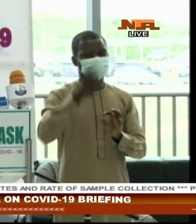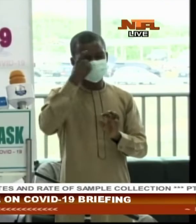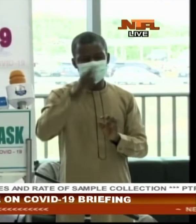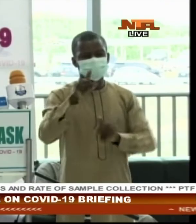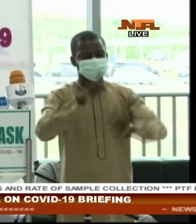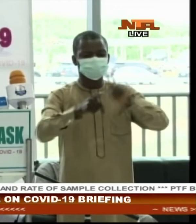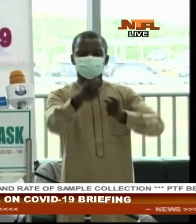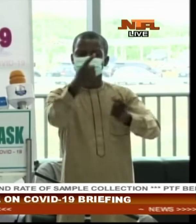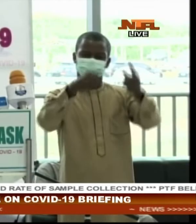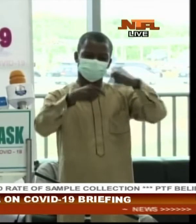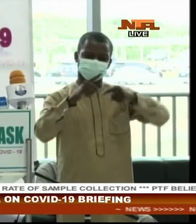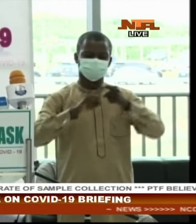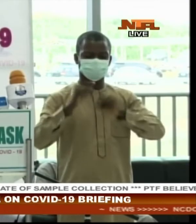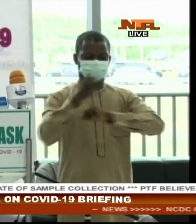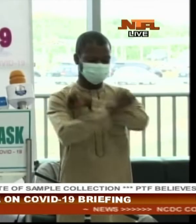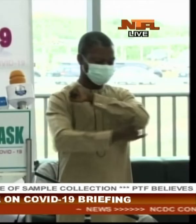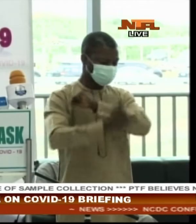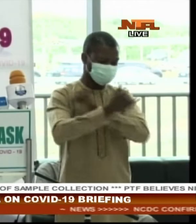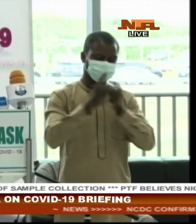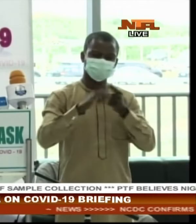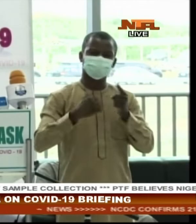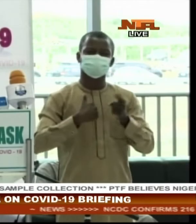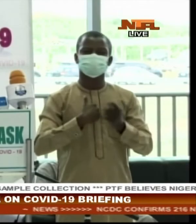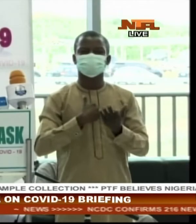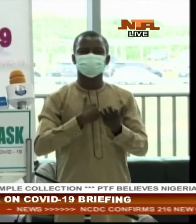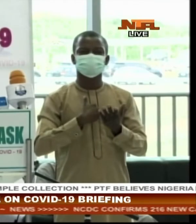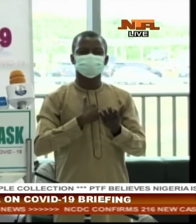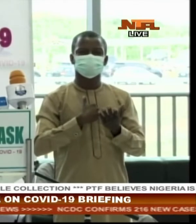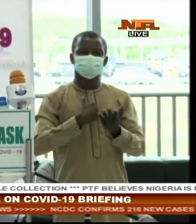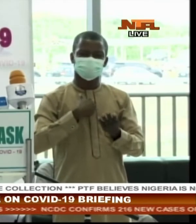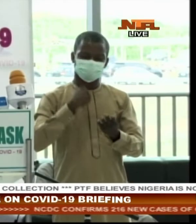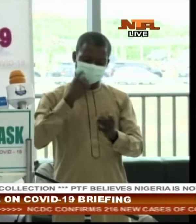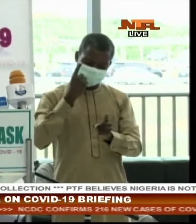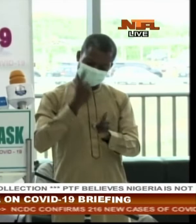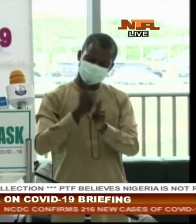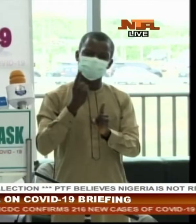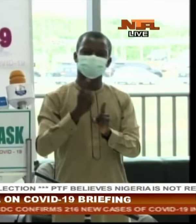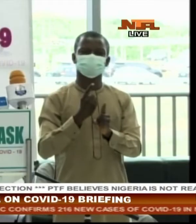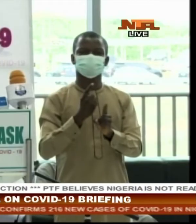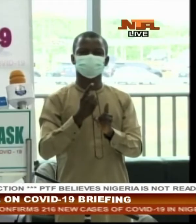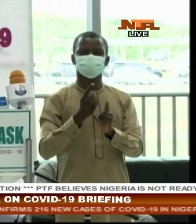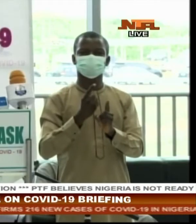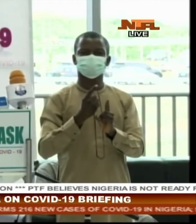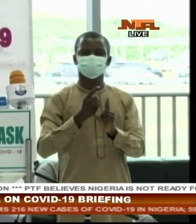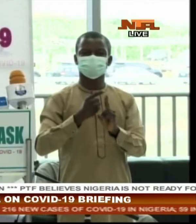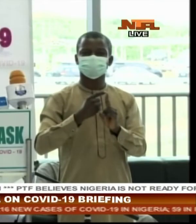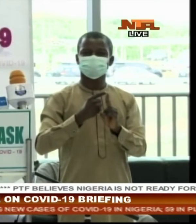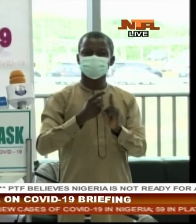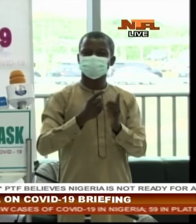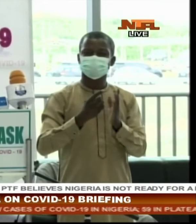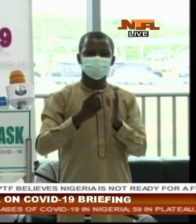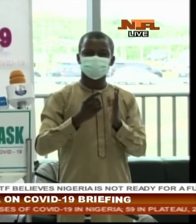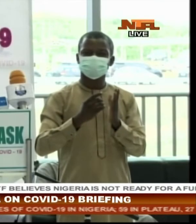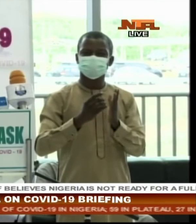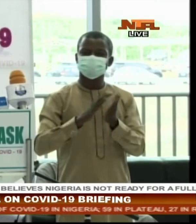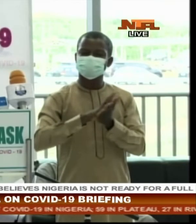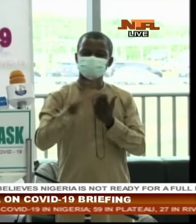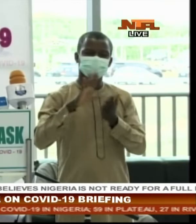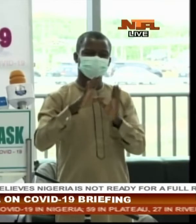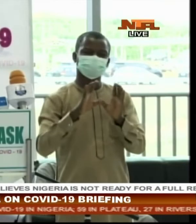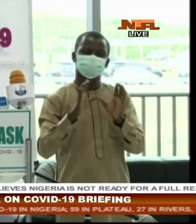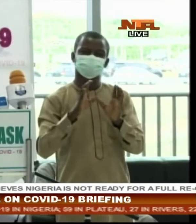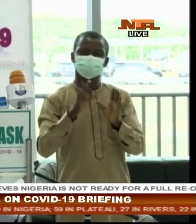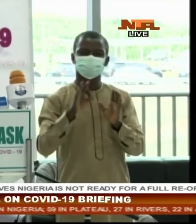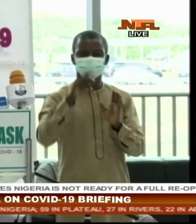the country to have a valid negative COVID PCR result before boarding. and this needs